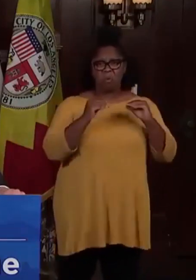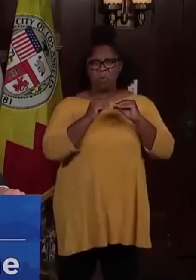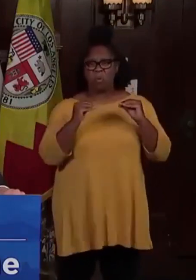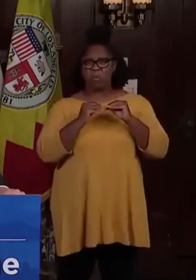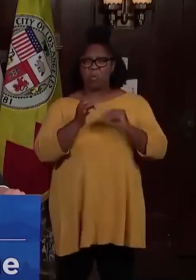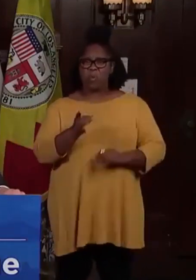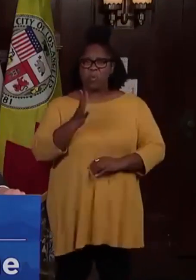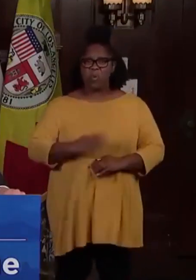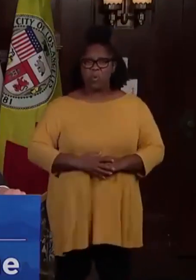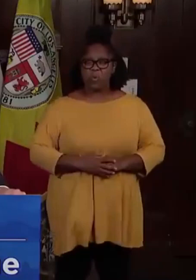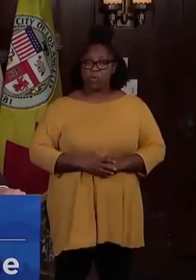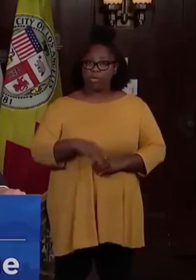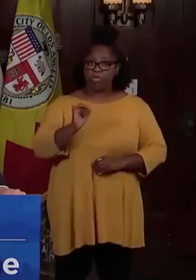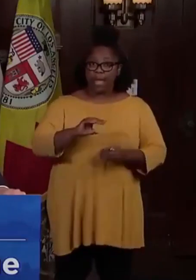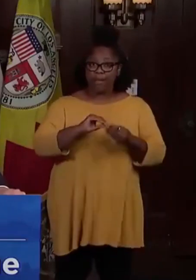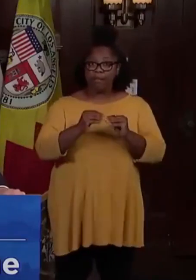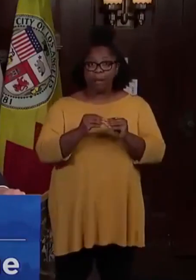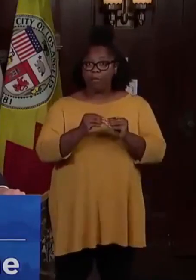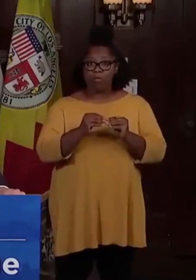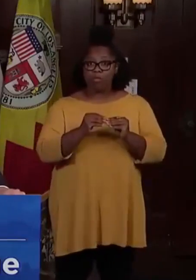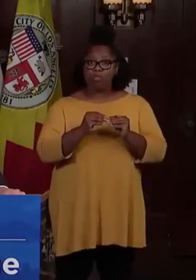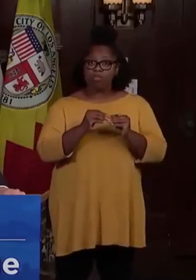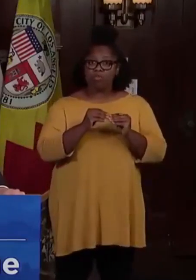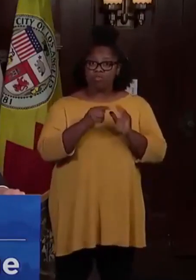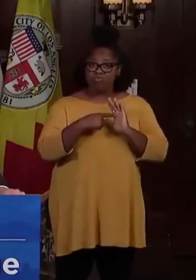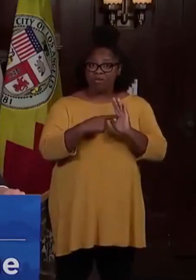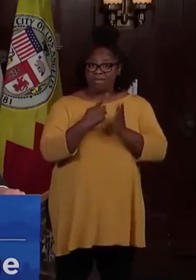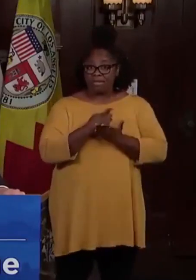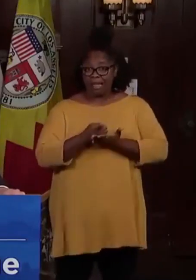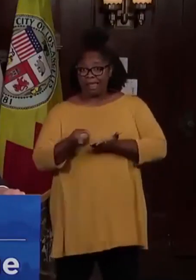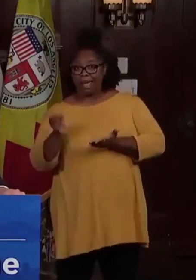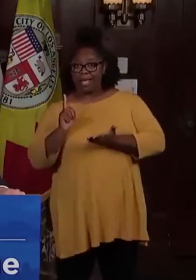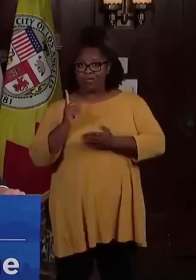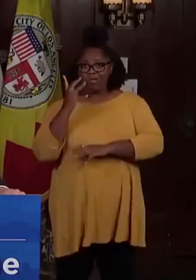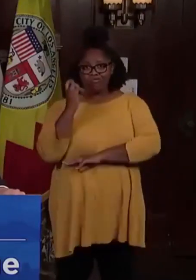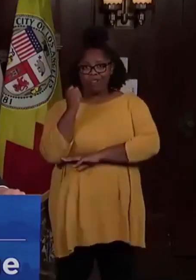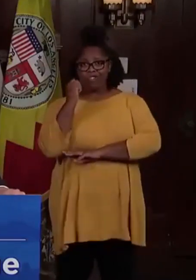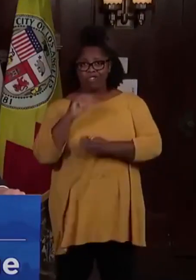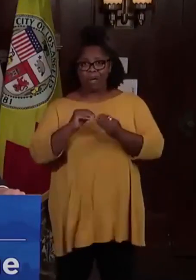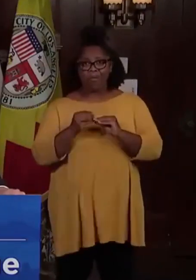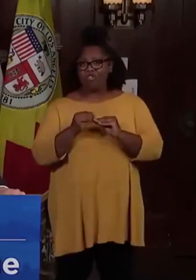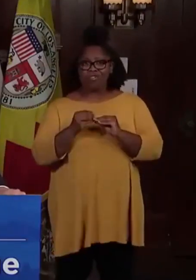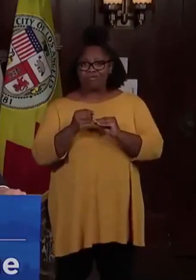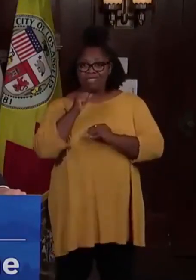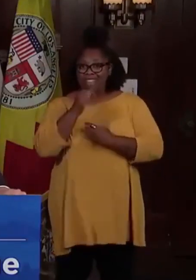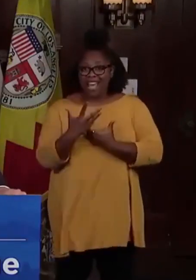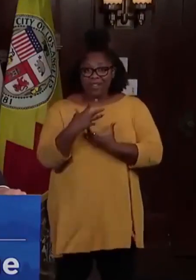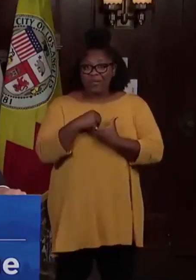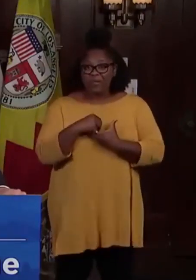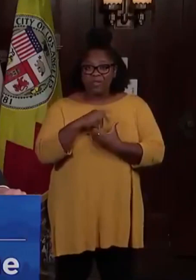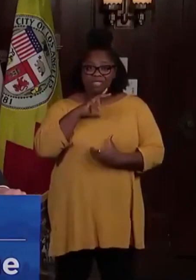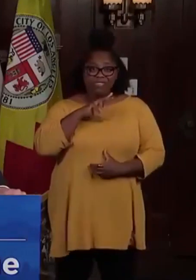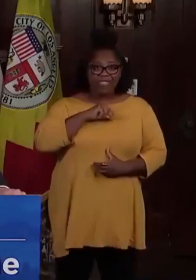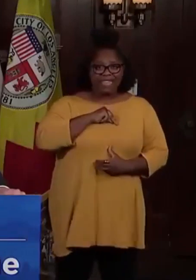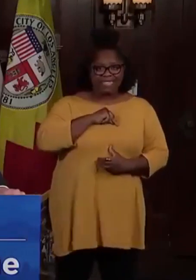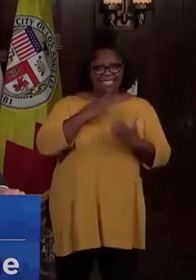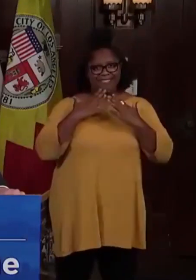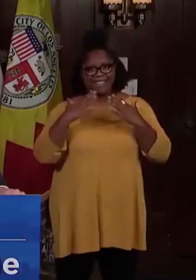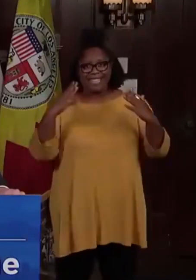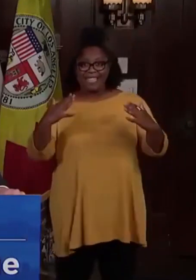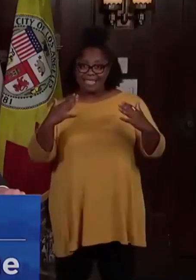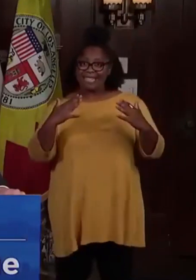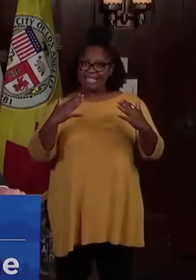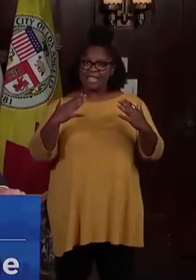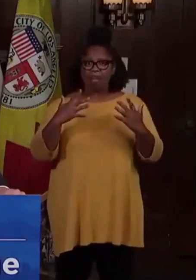reflect last week's record-breaking numbers. They don't reflect yet the Thanksgiving effect of time spent together